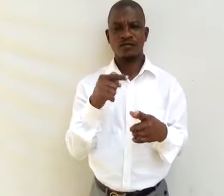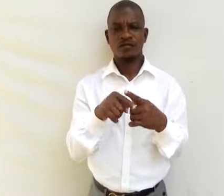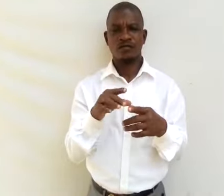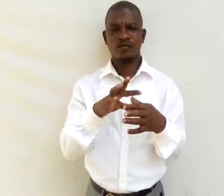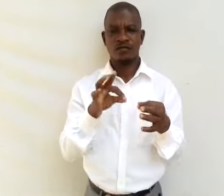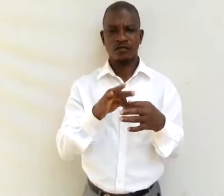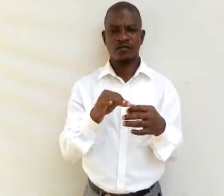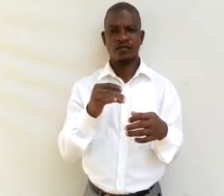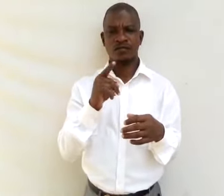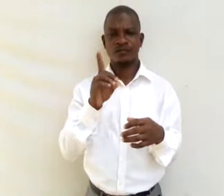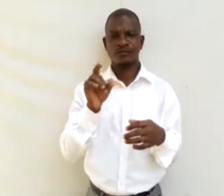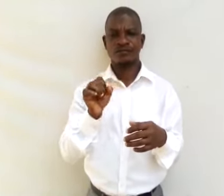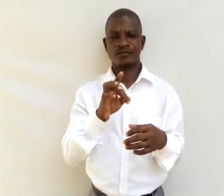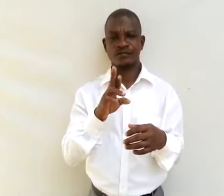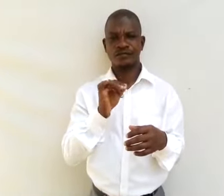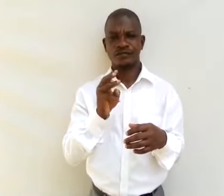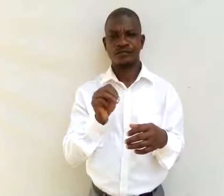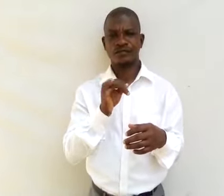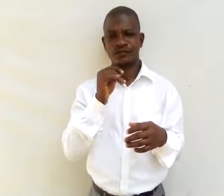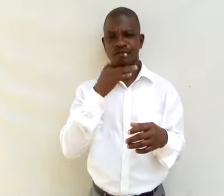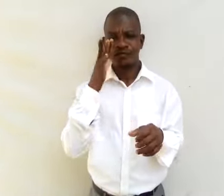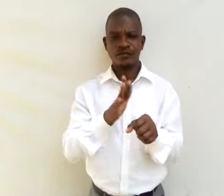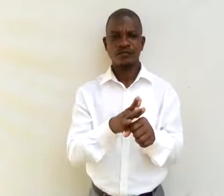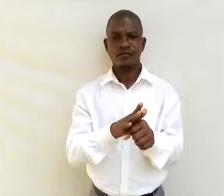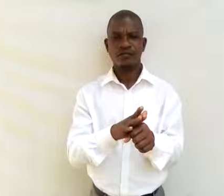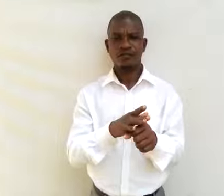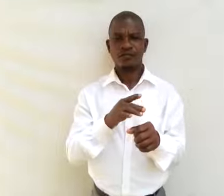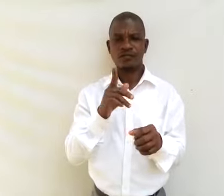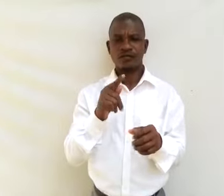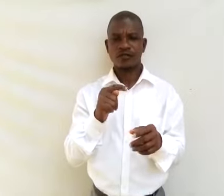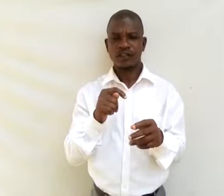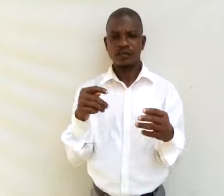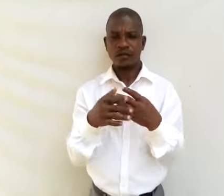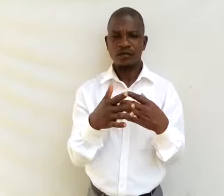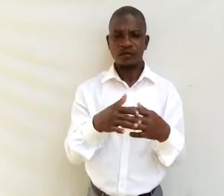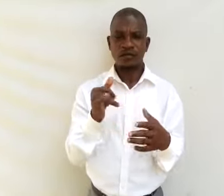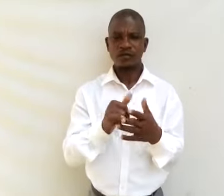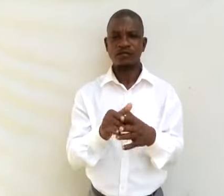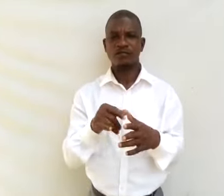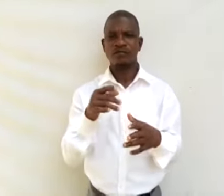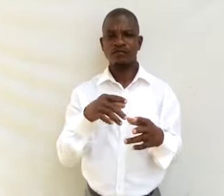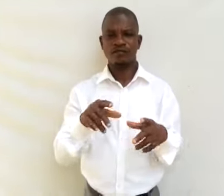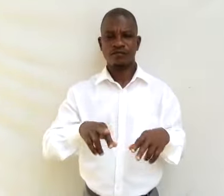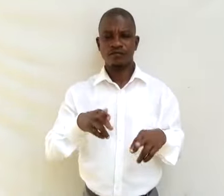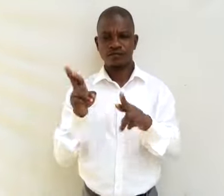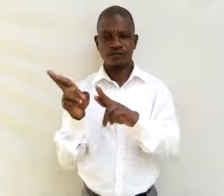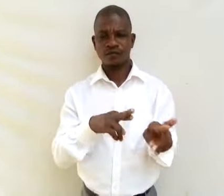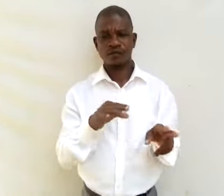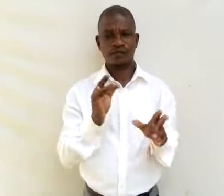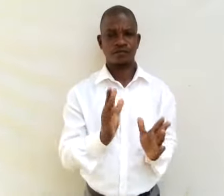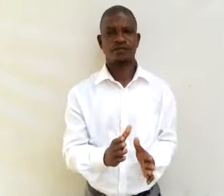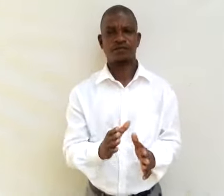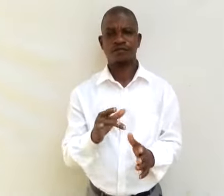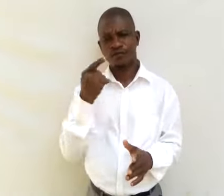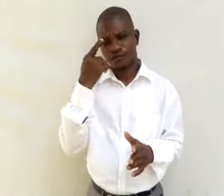determination, promise, threat, and willingness. For example, I will